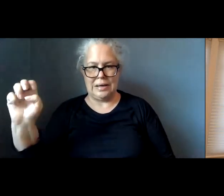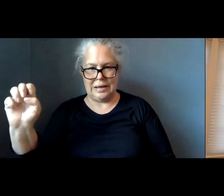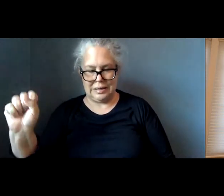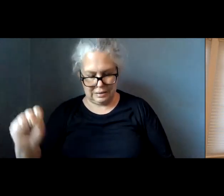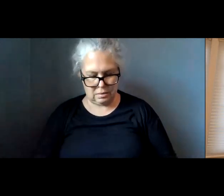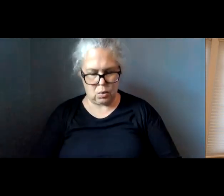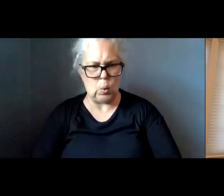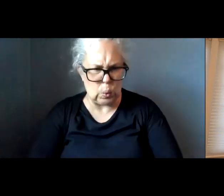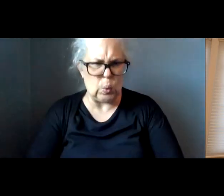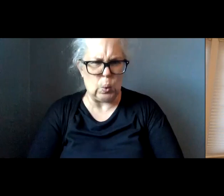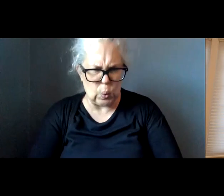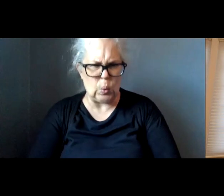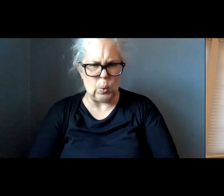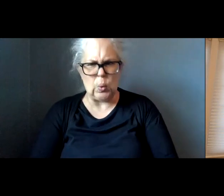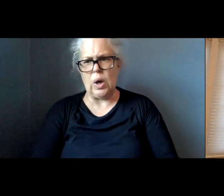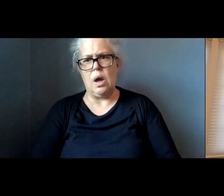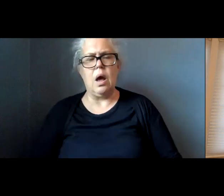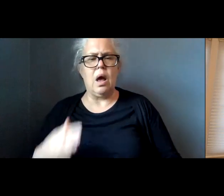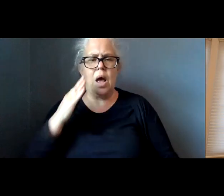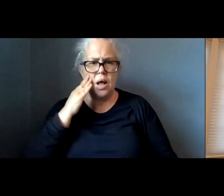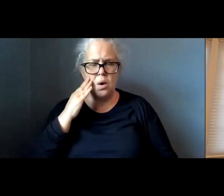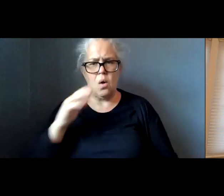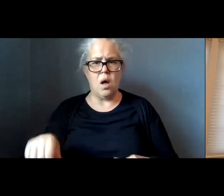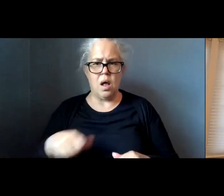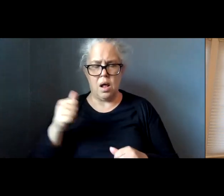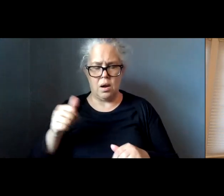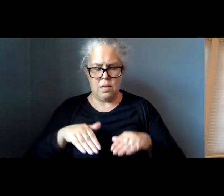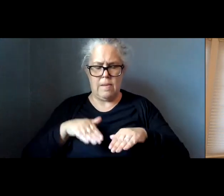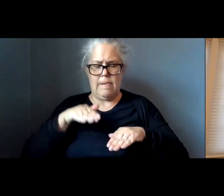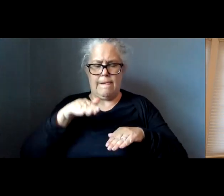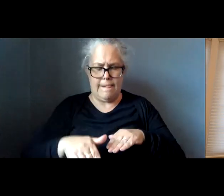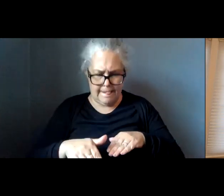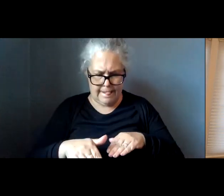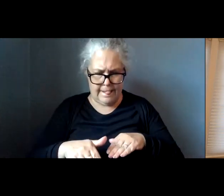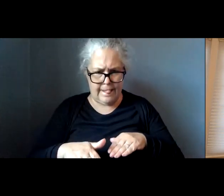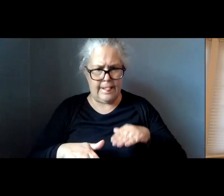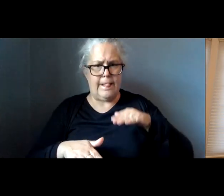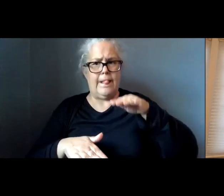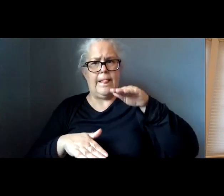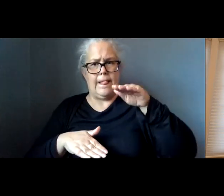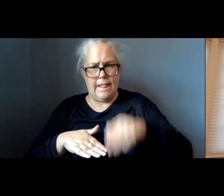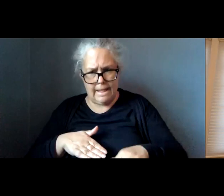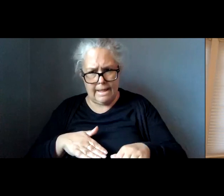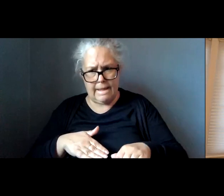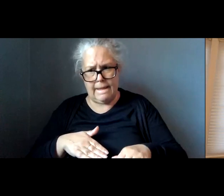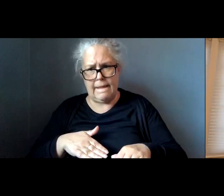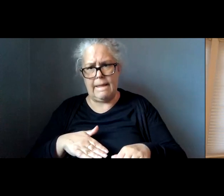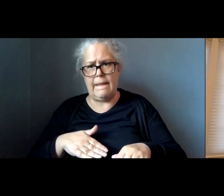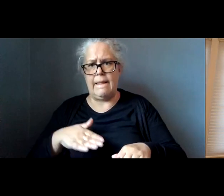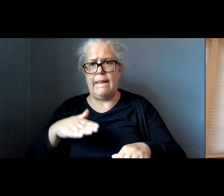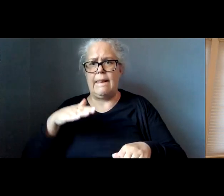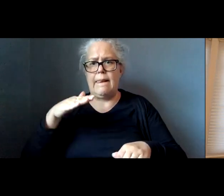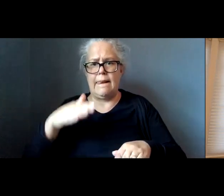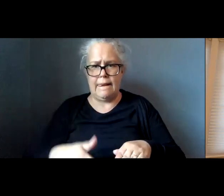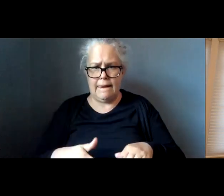pain, acknowledging yet another completed step. Dungeon Gill's consistent roar deflected my self-centered thoughts